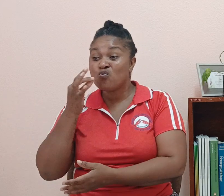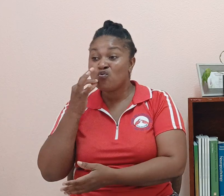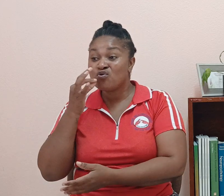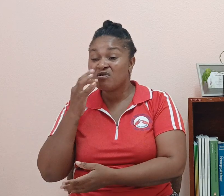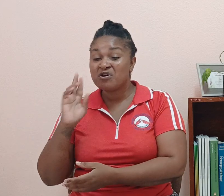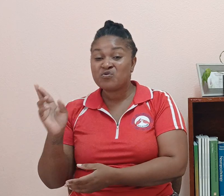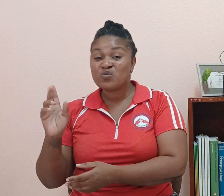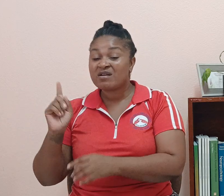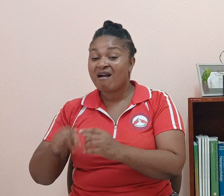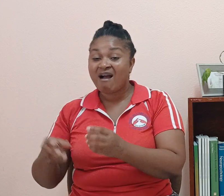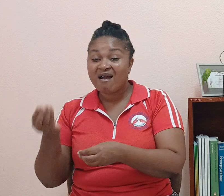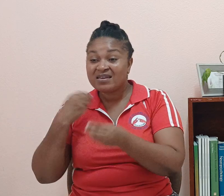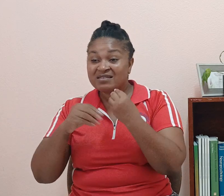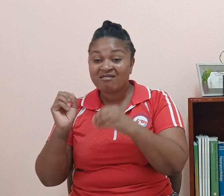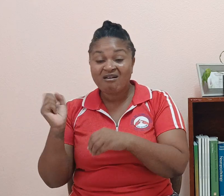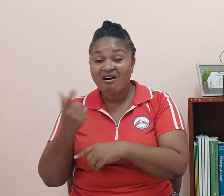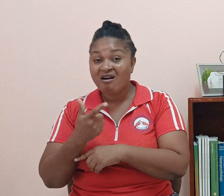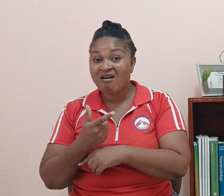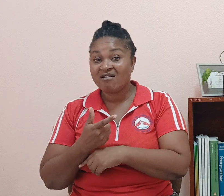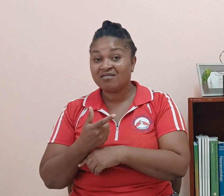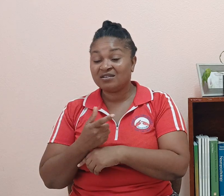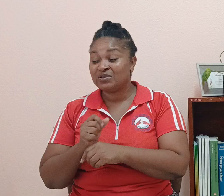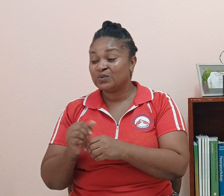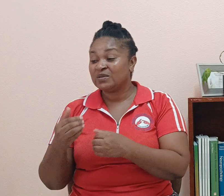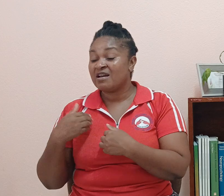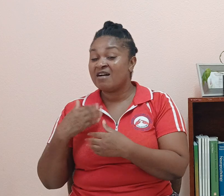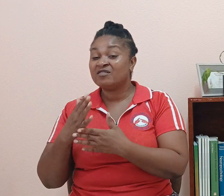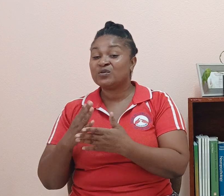it, and she had some left over.